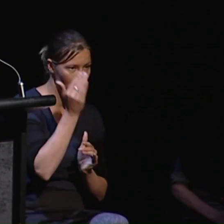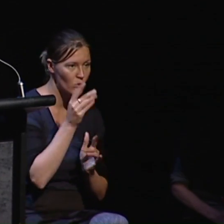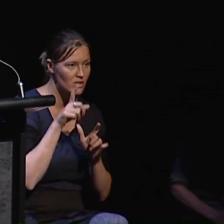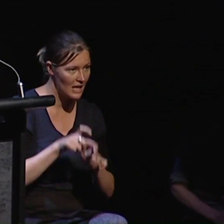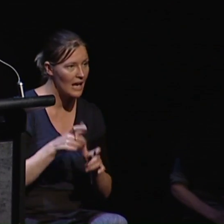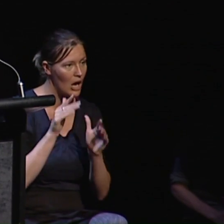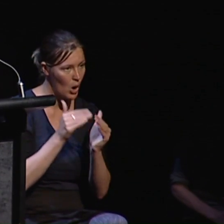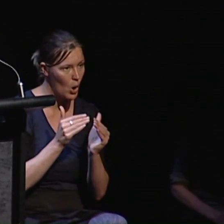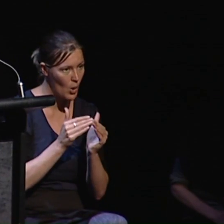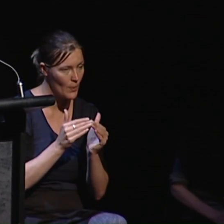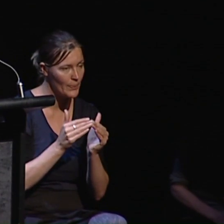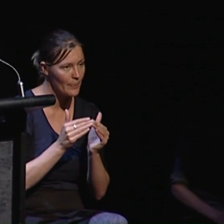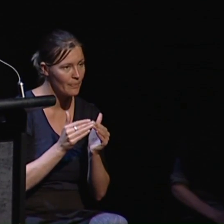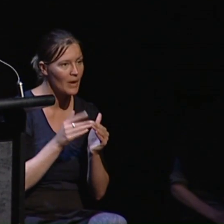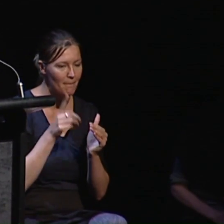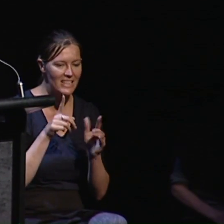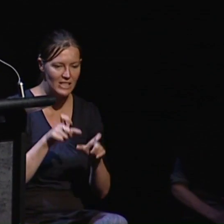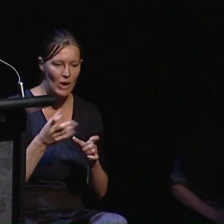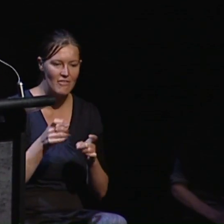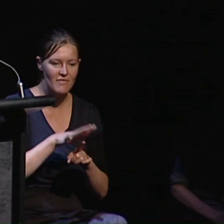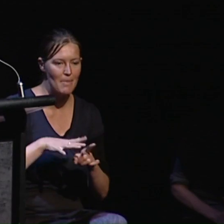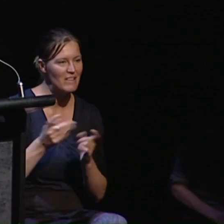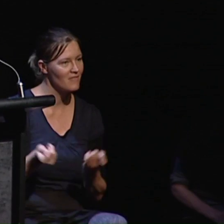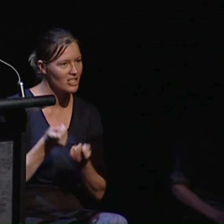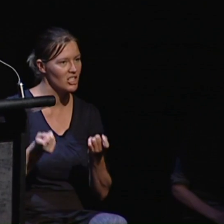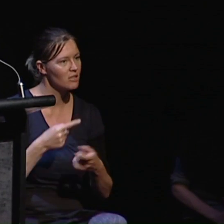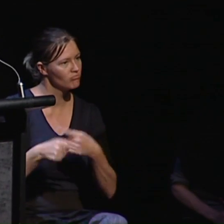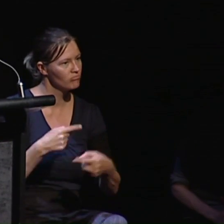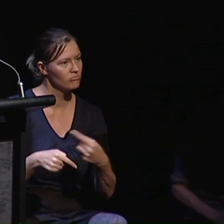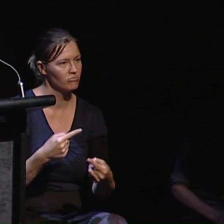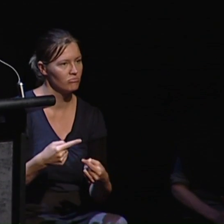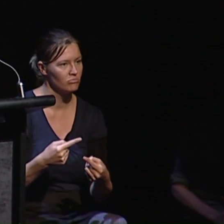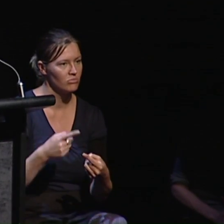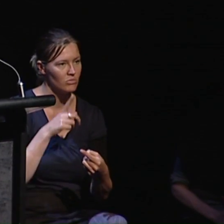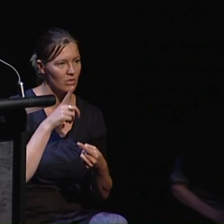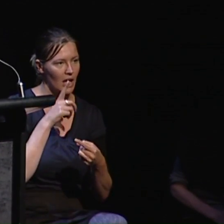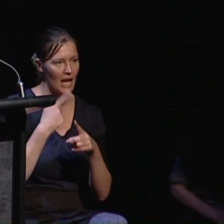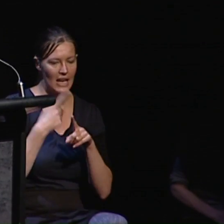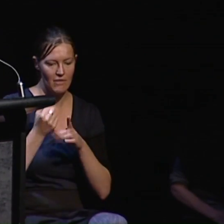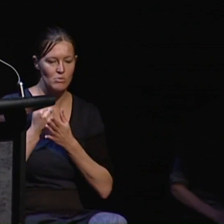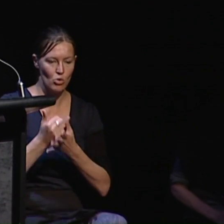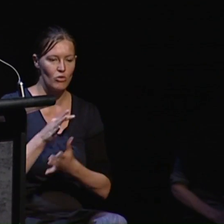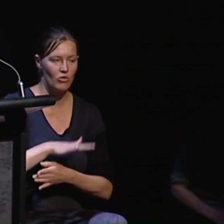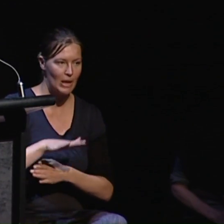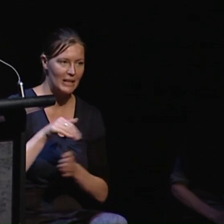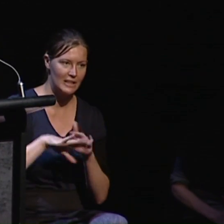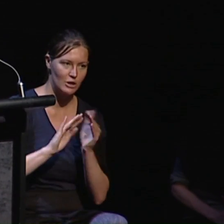that they're able to function as families and be strong as families so that they can be supportive of their family member in the